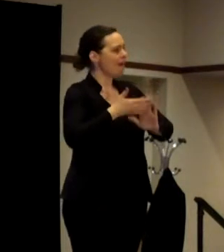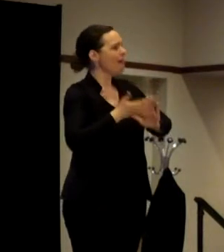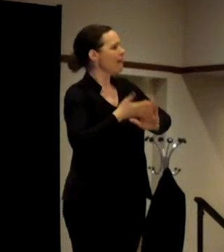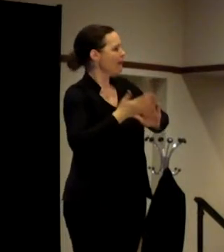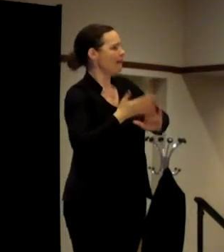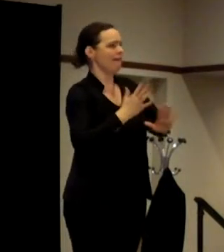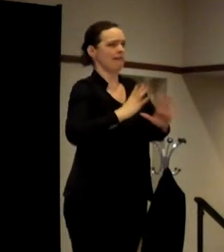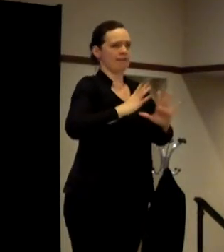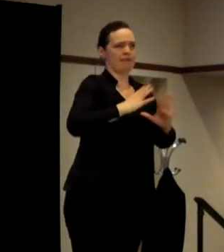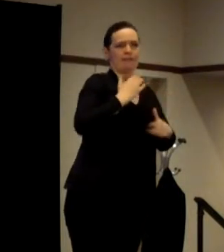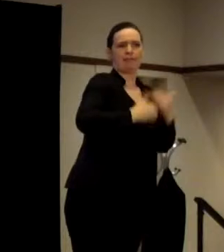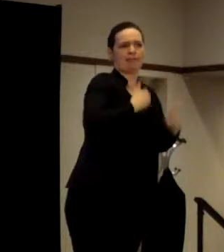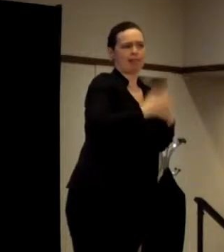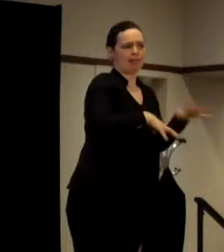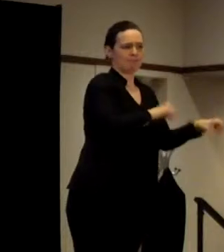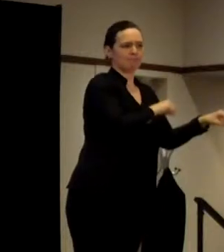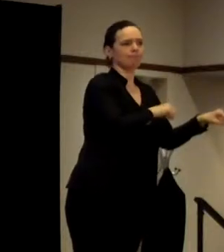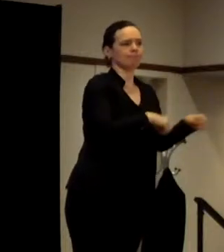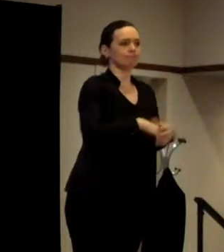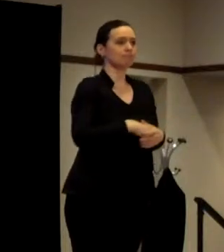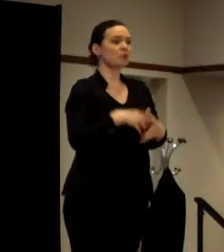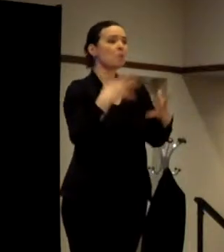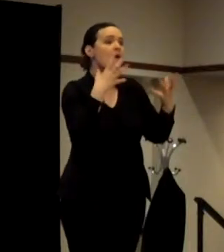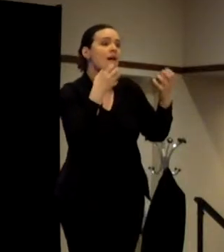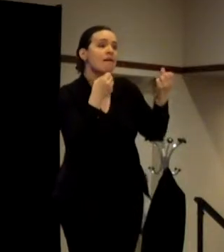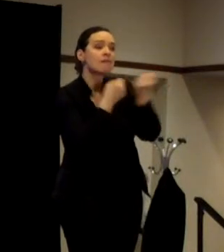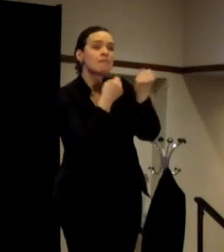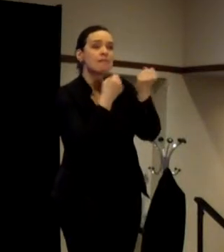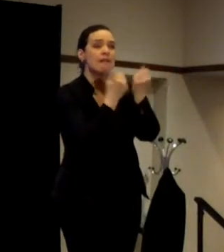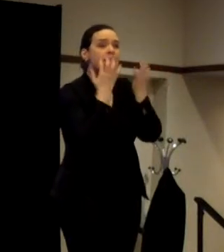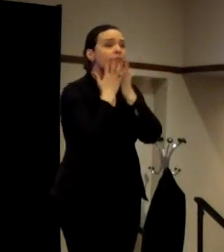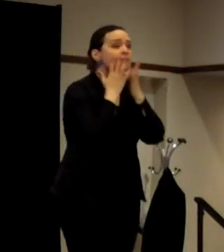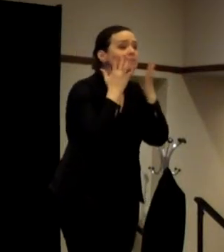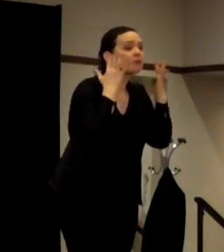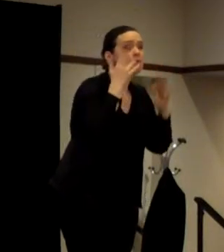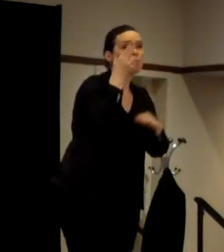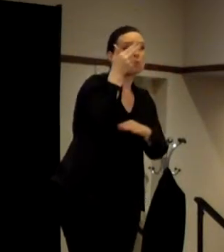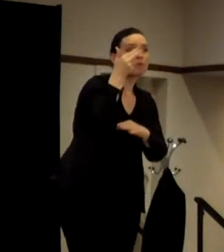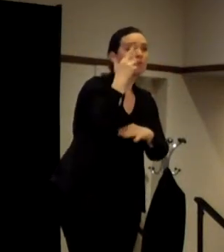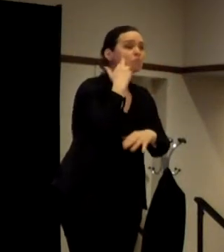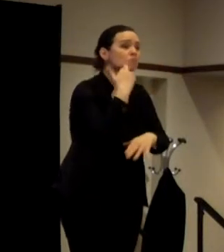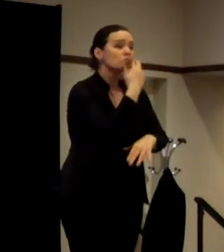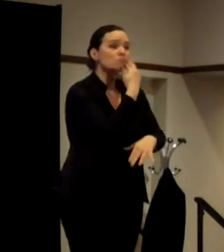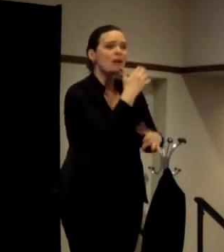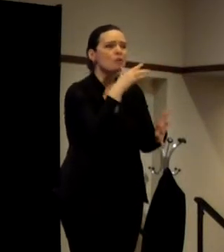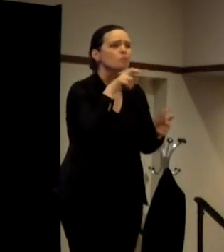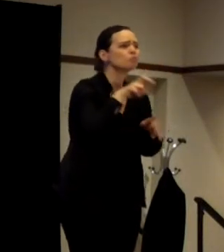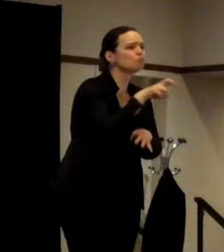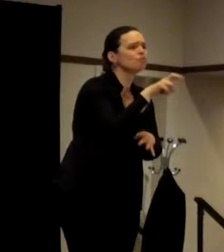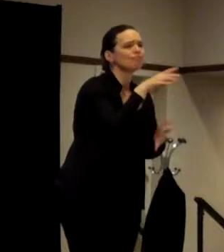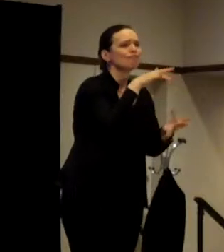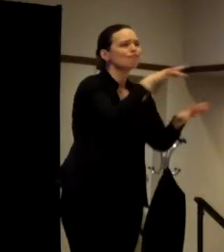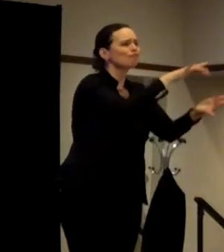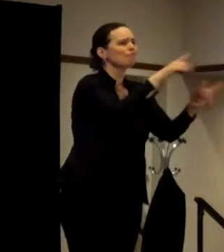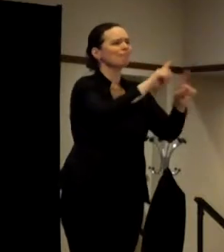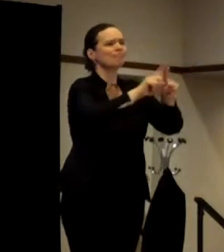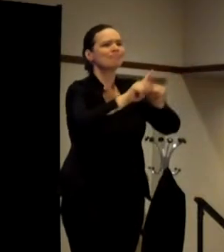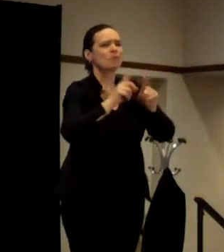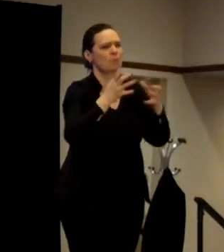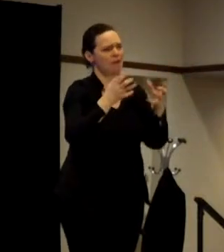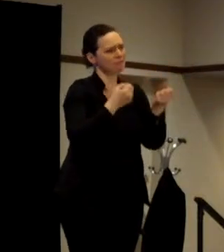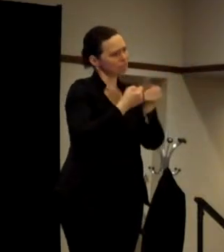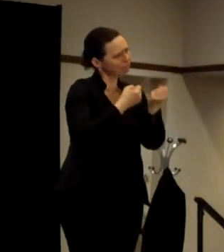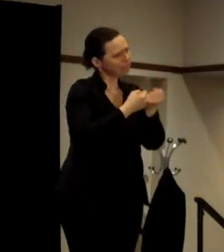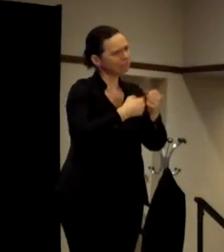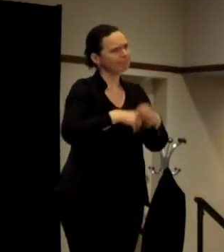and et cetera. So we have a lot of things that we're going to unveil. Are those all new projects, or did those areas suffer from cuts